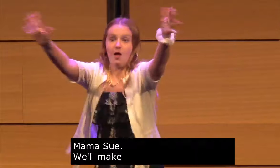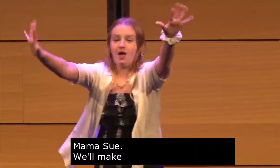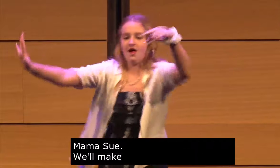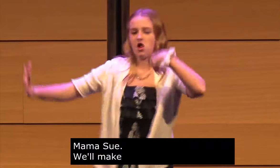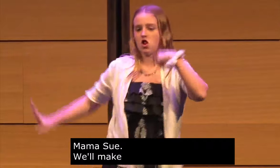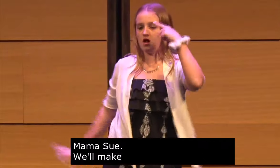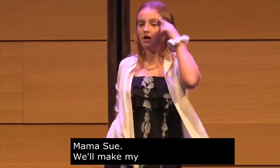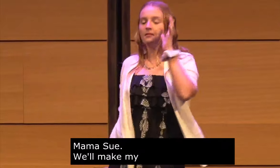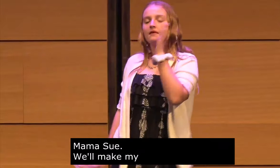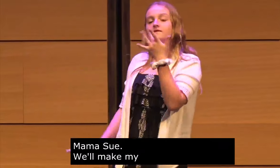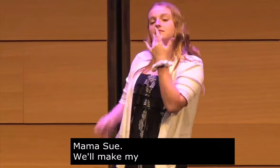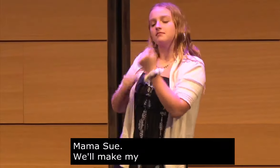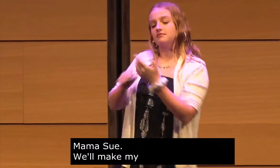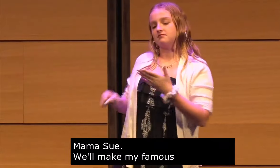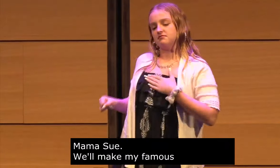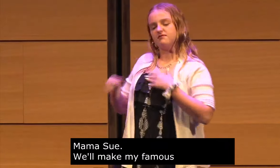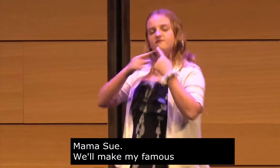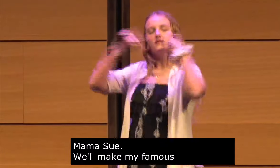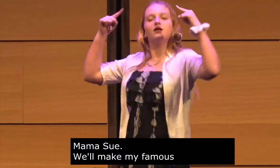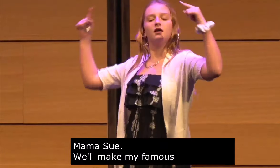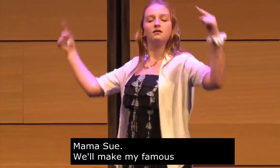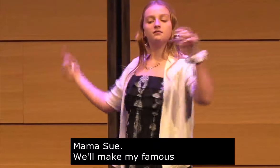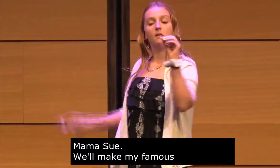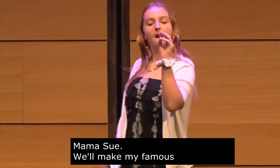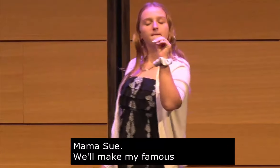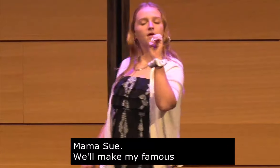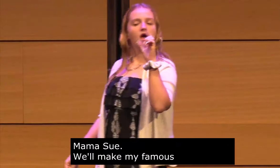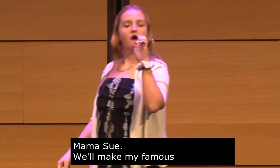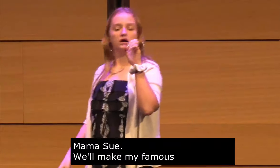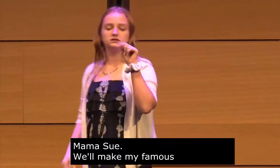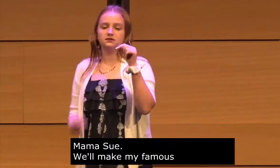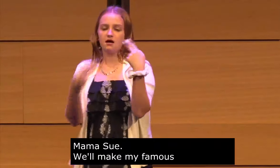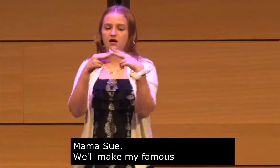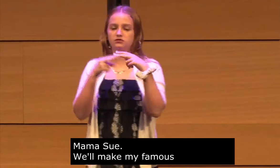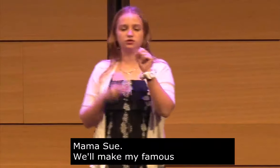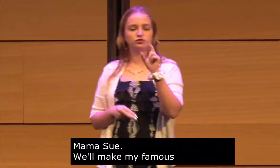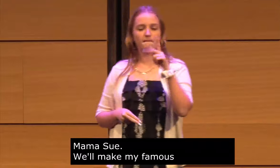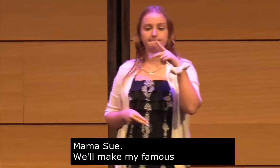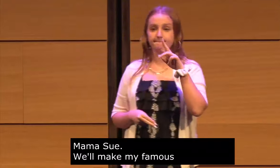"We'll make my famous omelet, egg supreme," said Aunt Tootie.